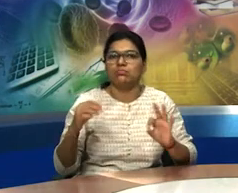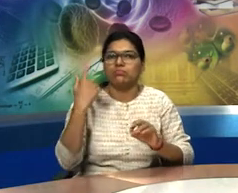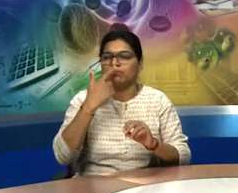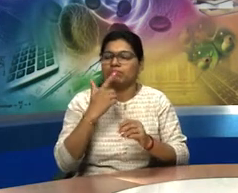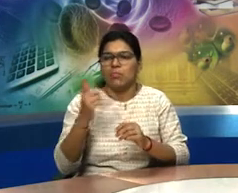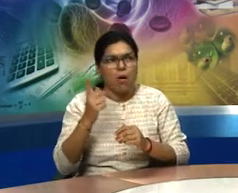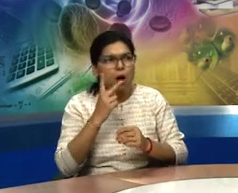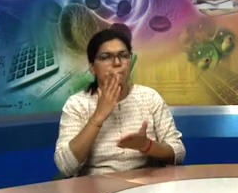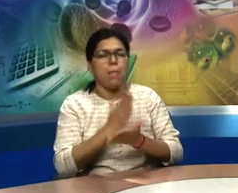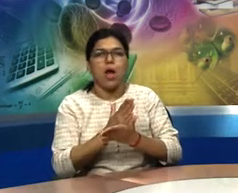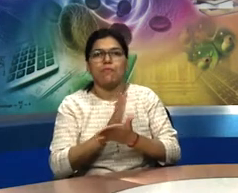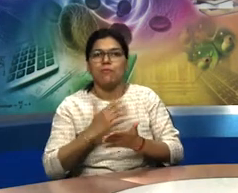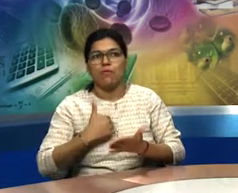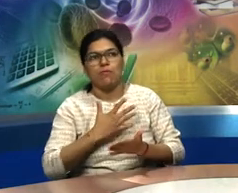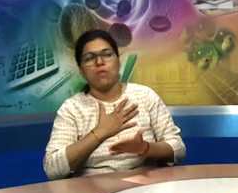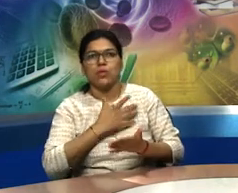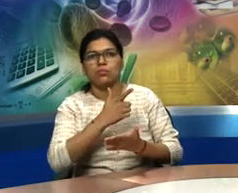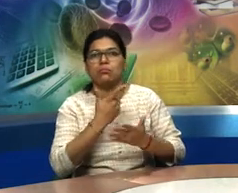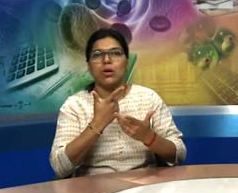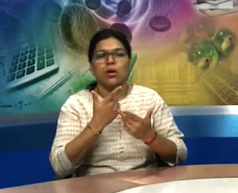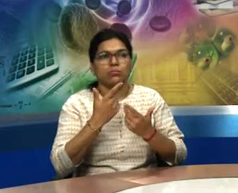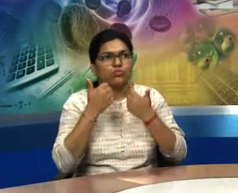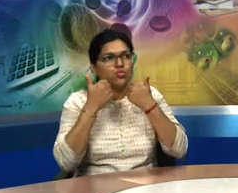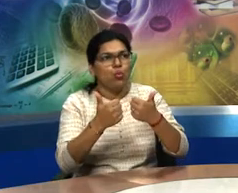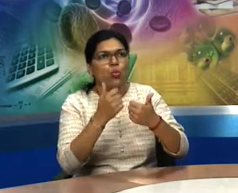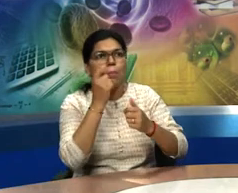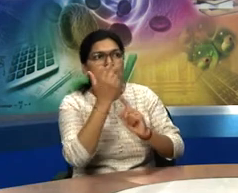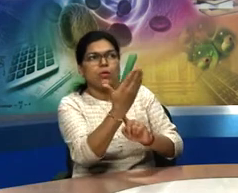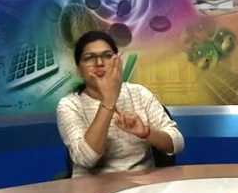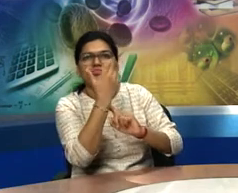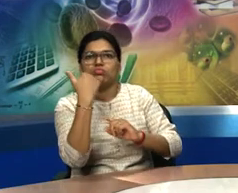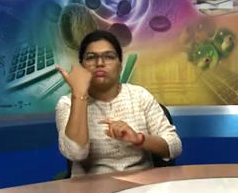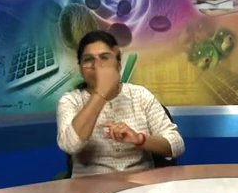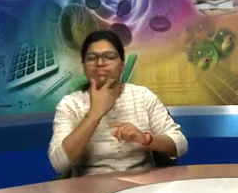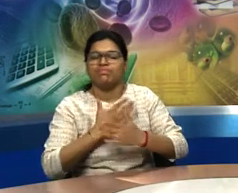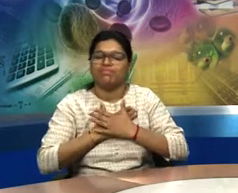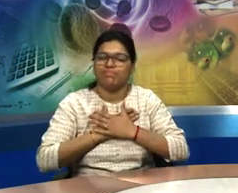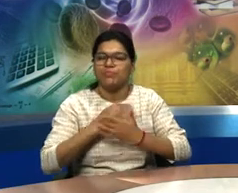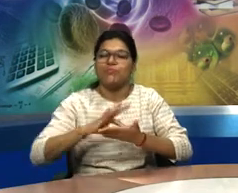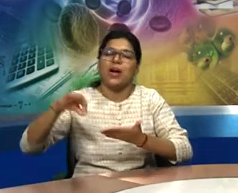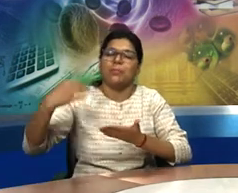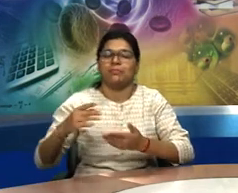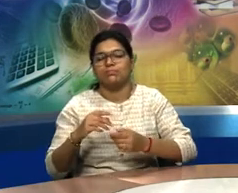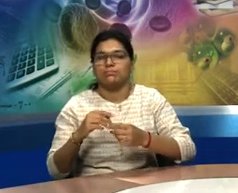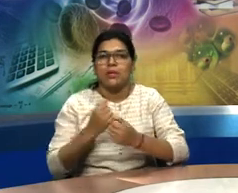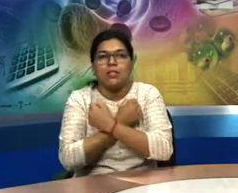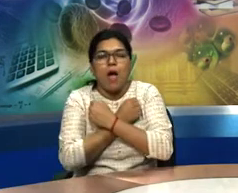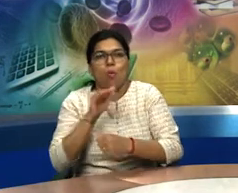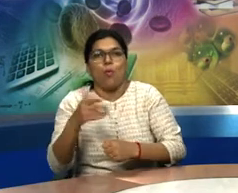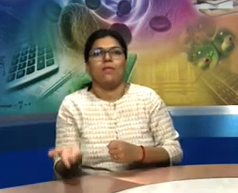But he was so wonderfully peaceful, and that is the reason Gandhiji said that I believe